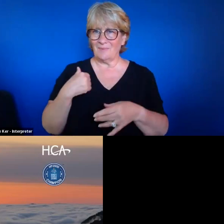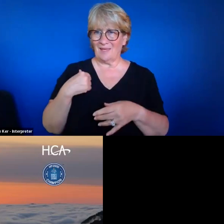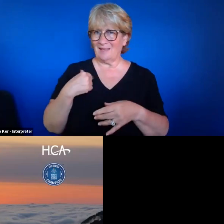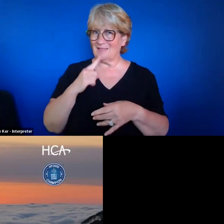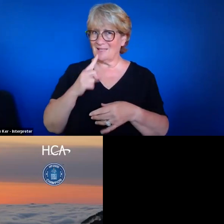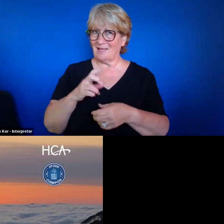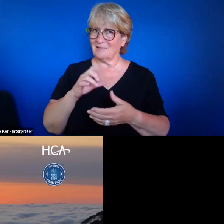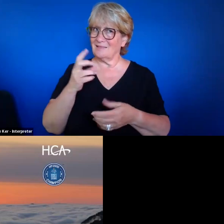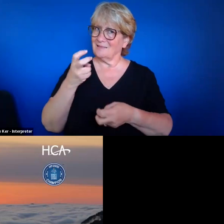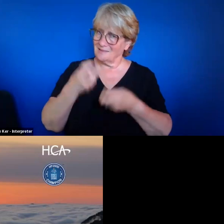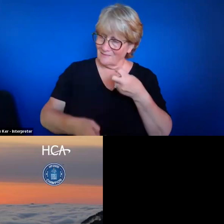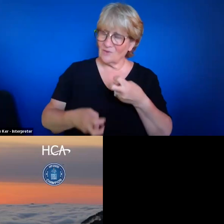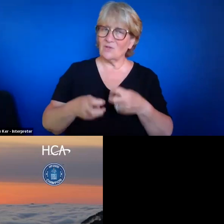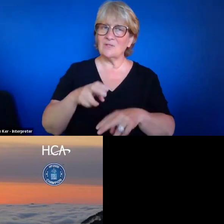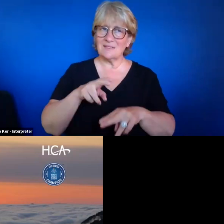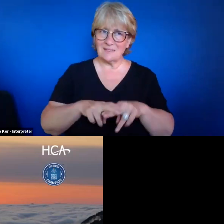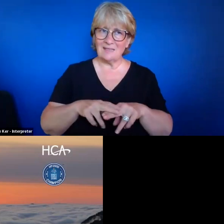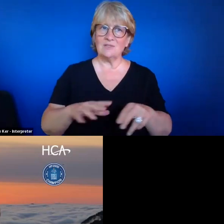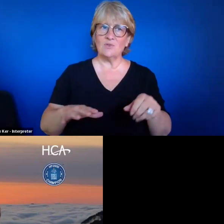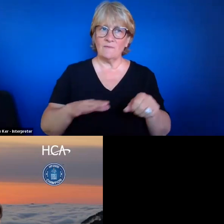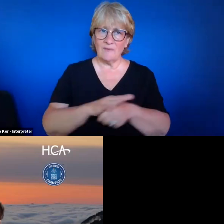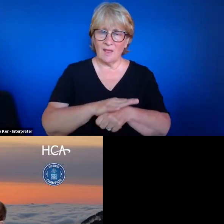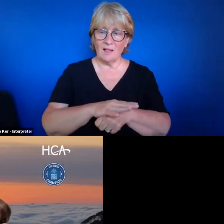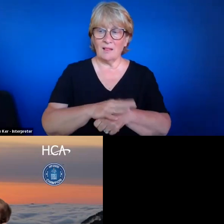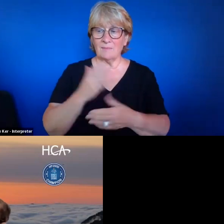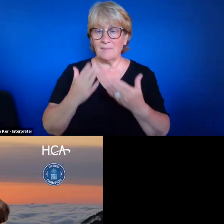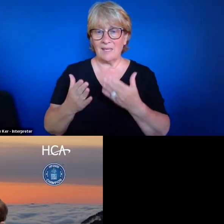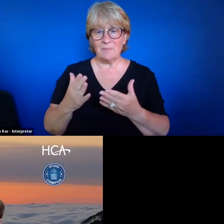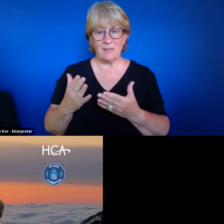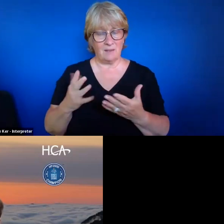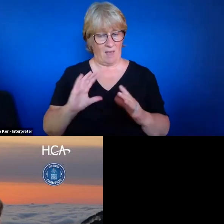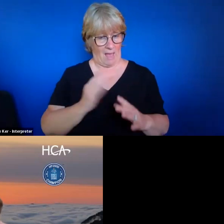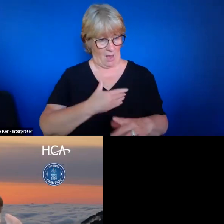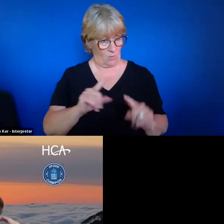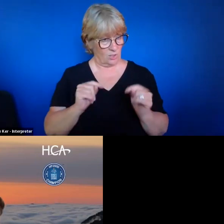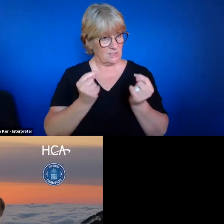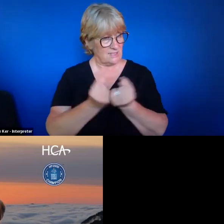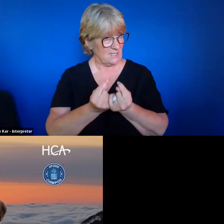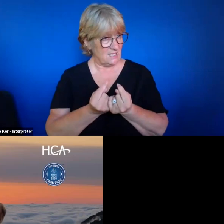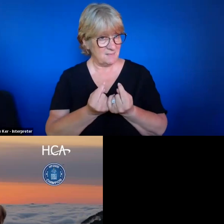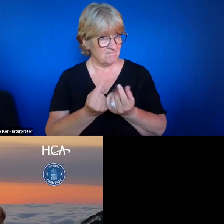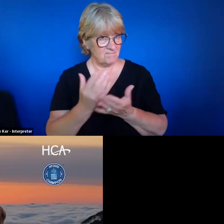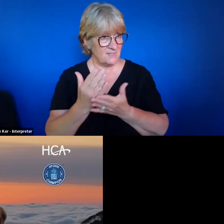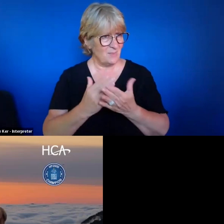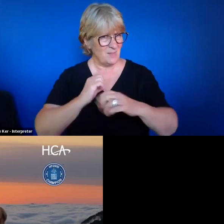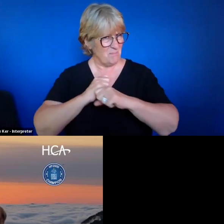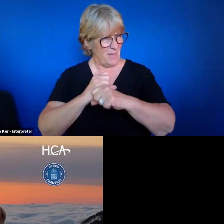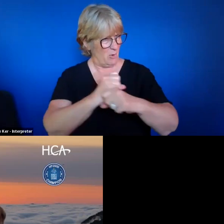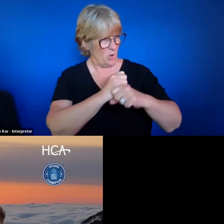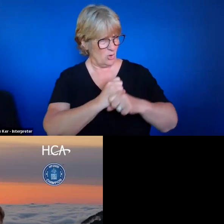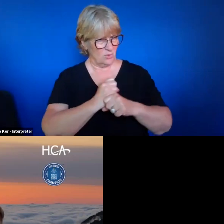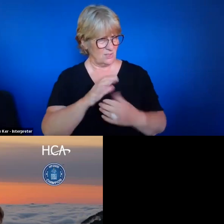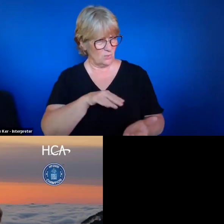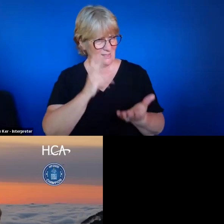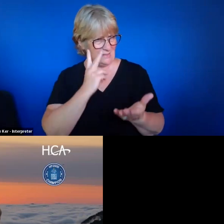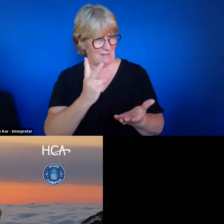difficult seat to fill. So maybe team, I could get from our team some of what those barriers are that we might be seeing, and